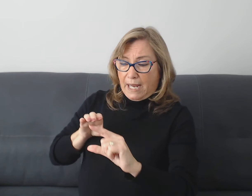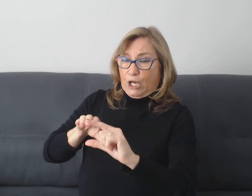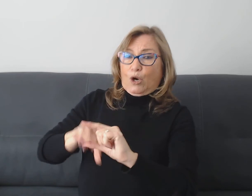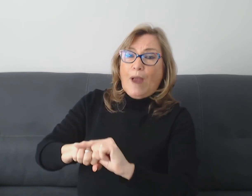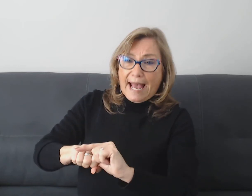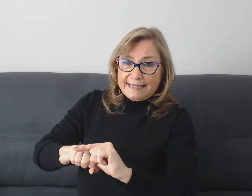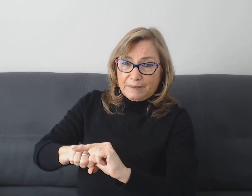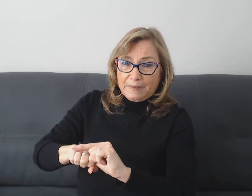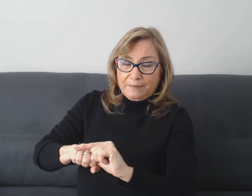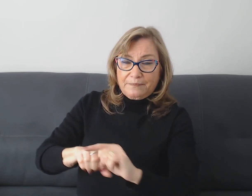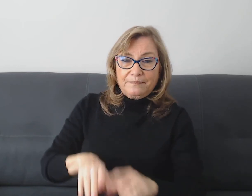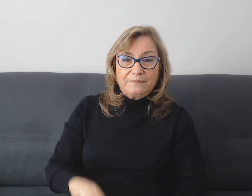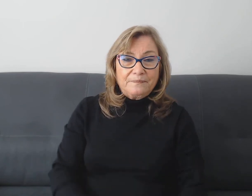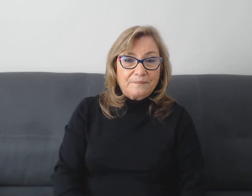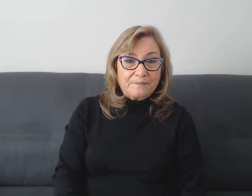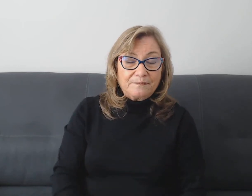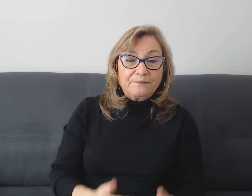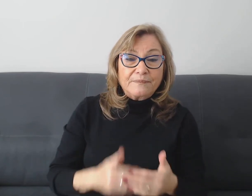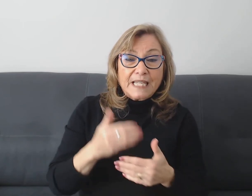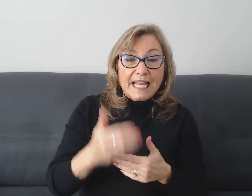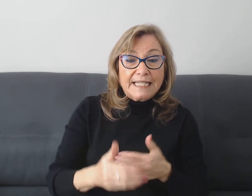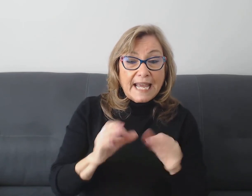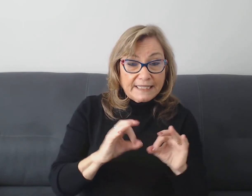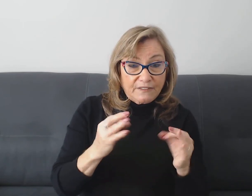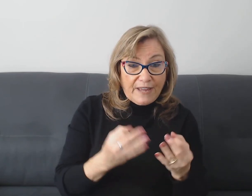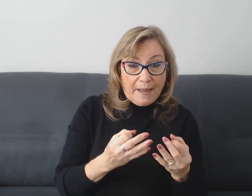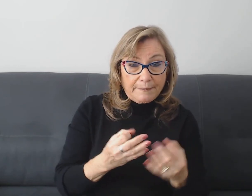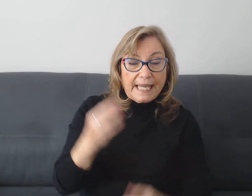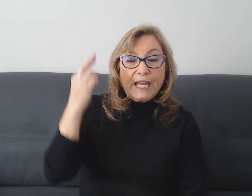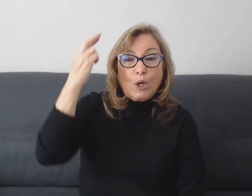Next family. Reason, logic,